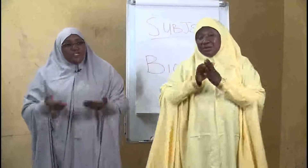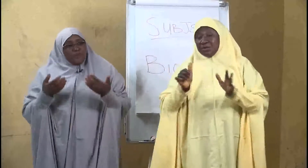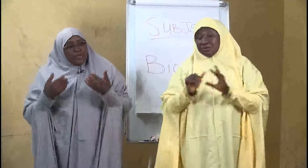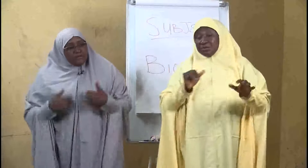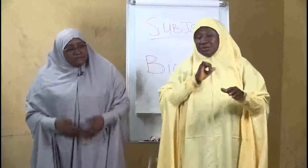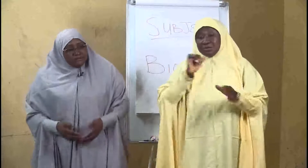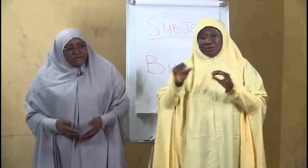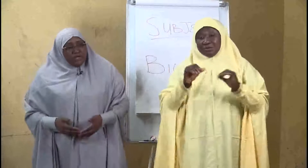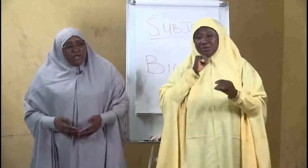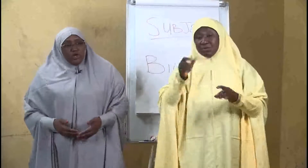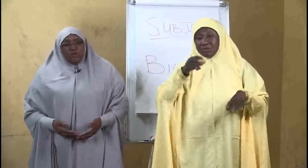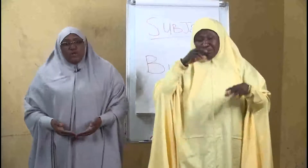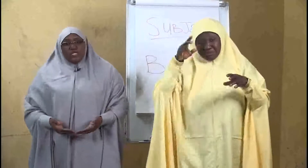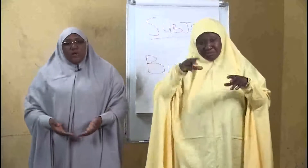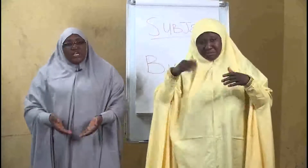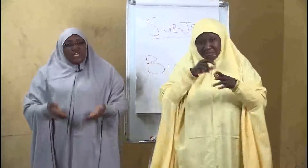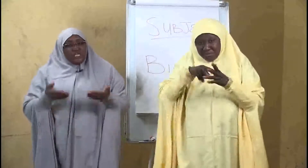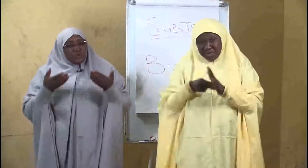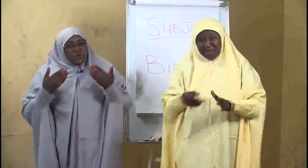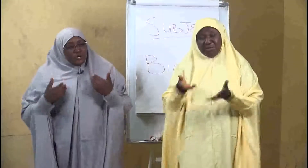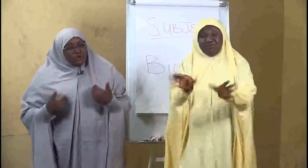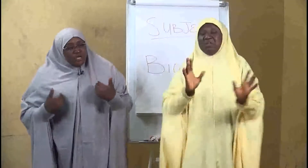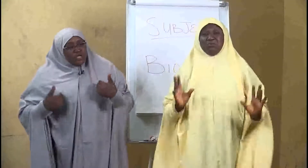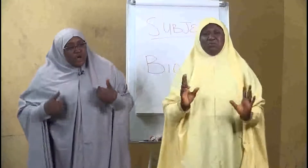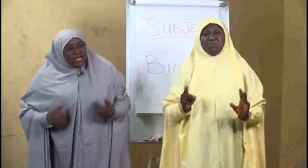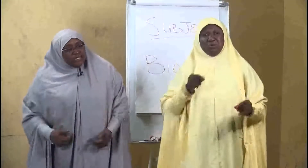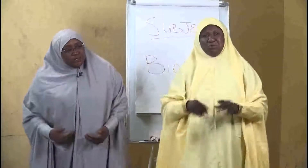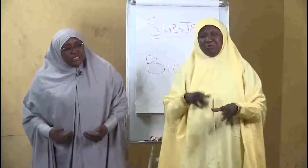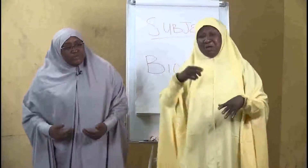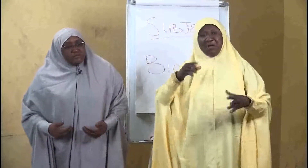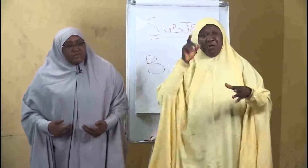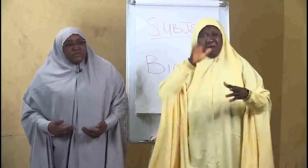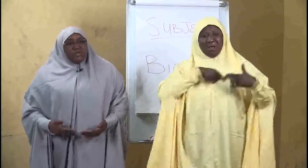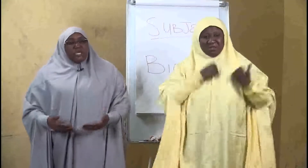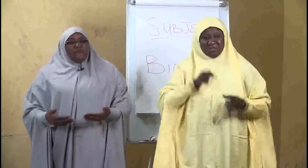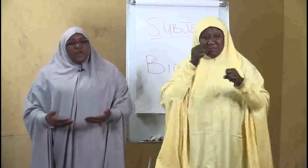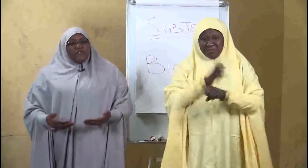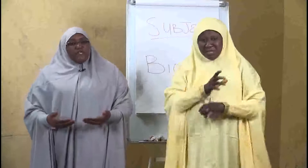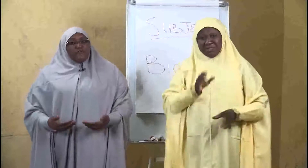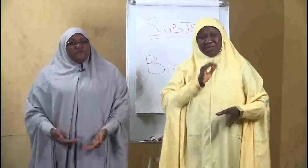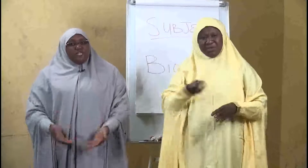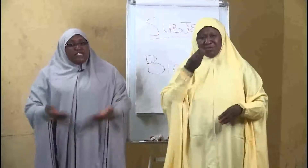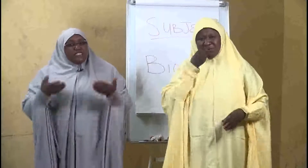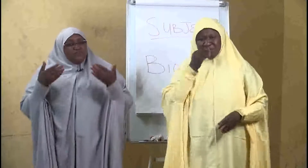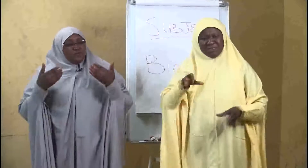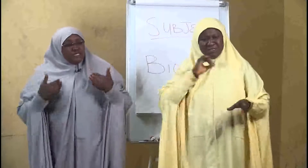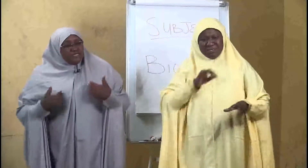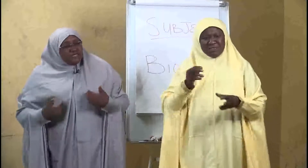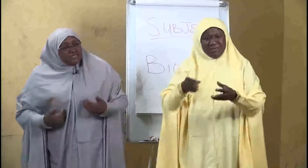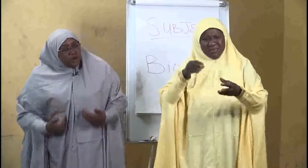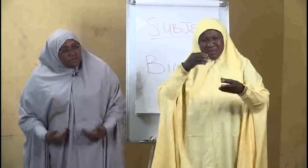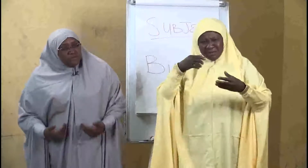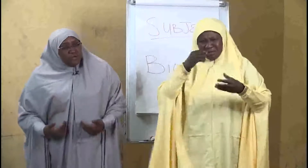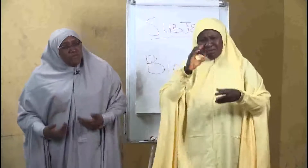you are respiring, your blood circulation is going on, meaning your heart is beating. If you have eaten food, digestive process